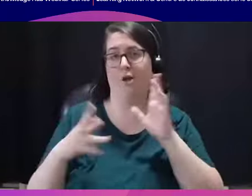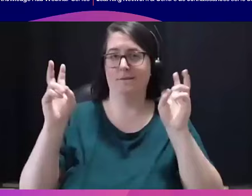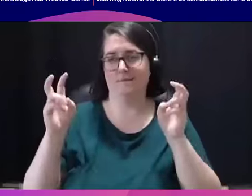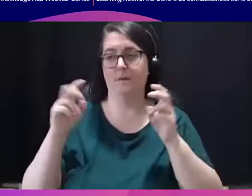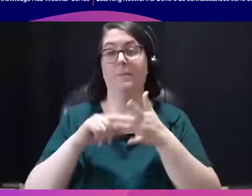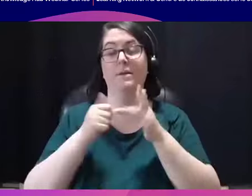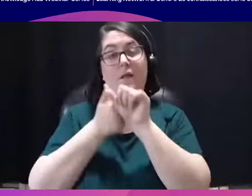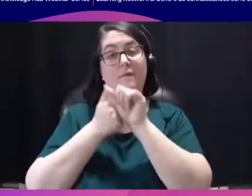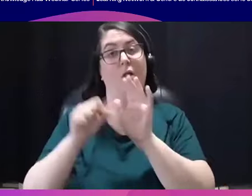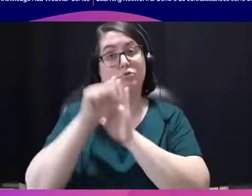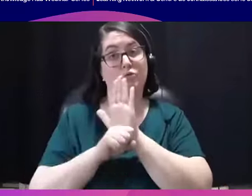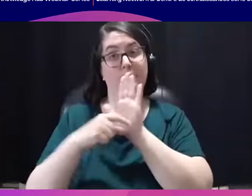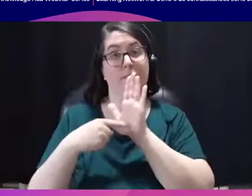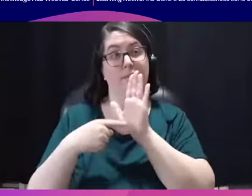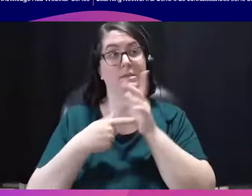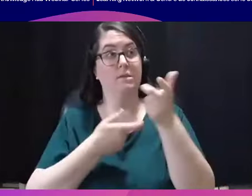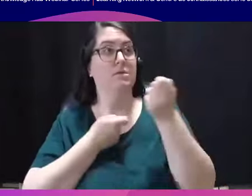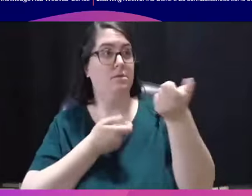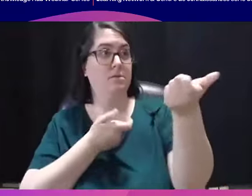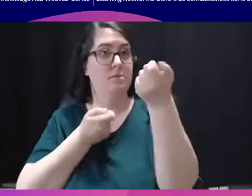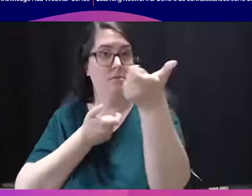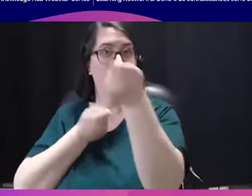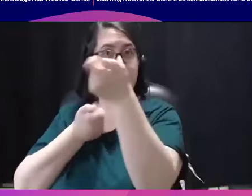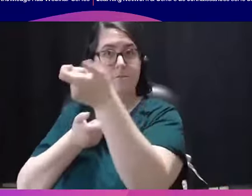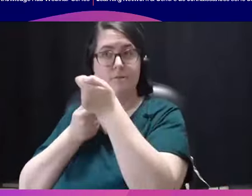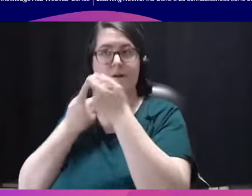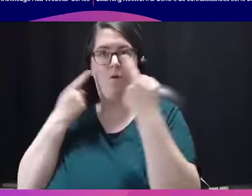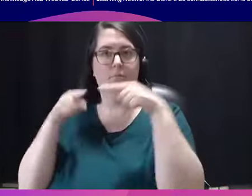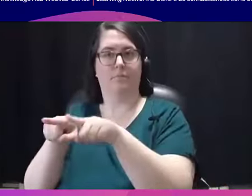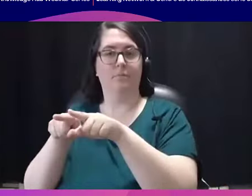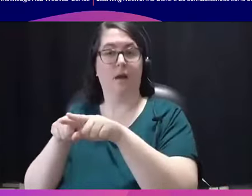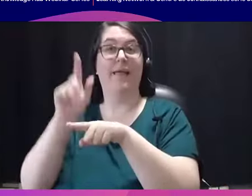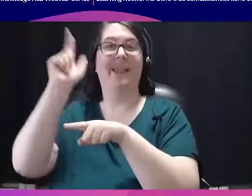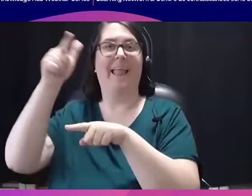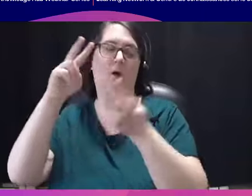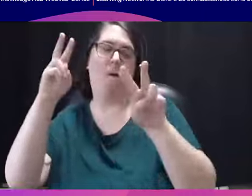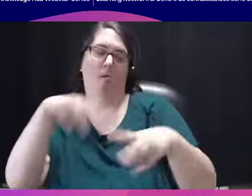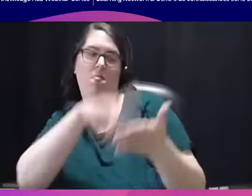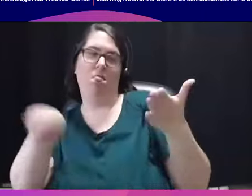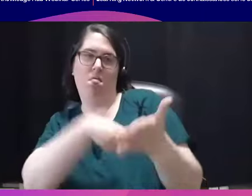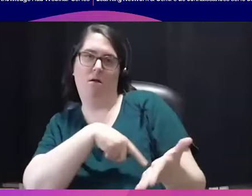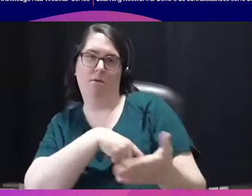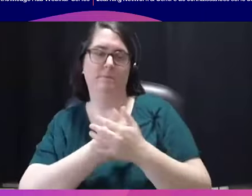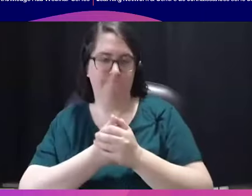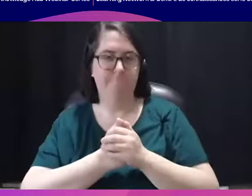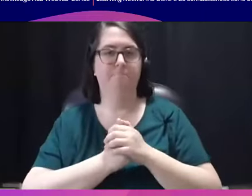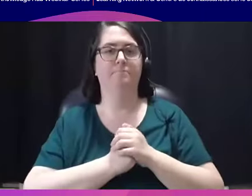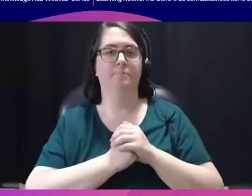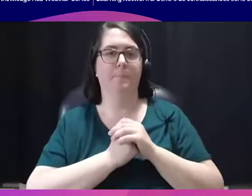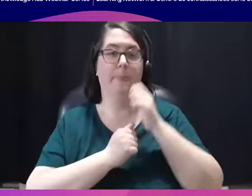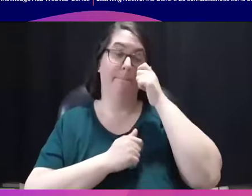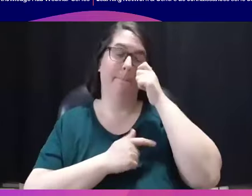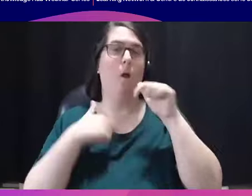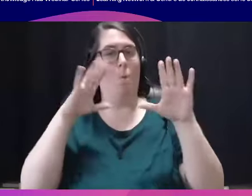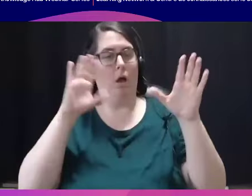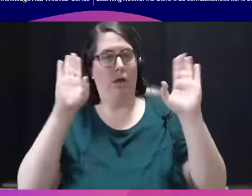and strategies to get women to have sex with them, and later on will denigrate the women. And so I also want to highlight that tenets